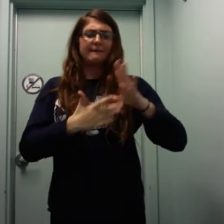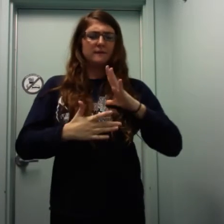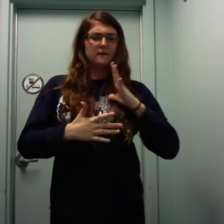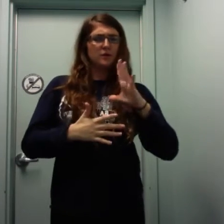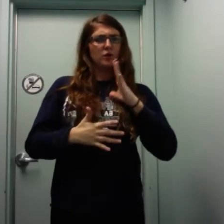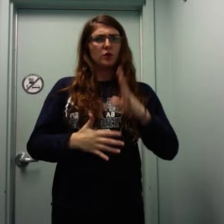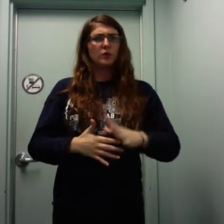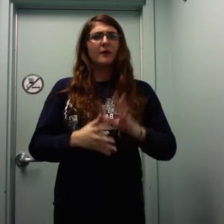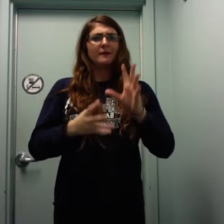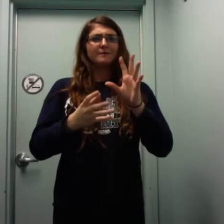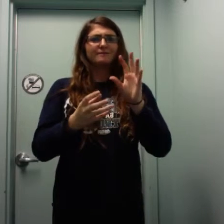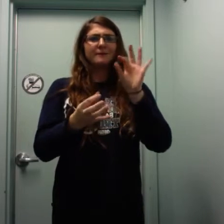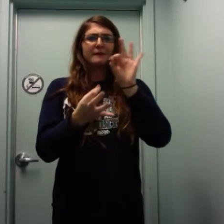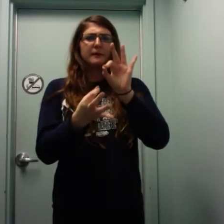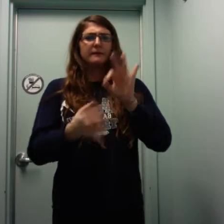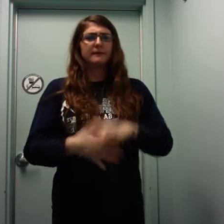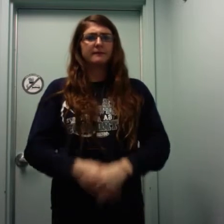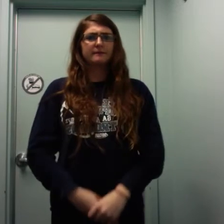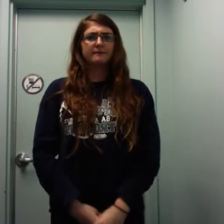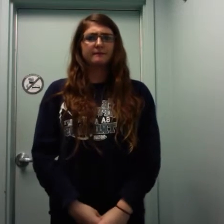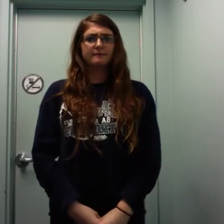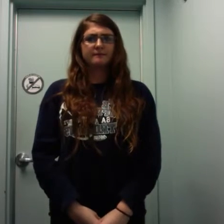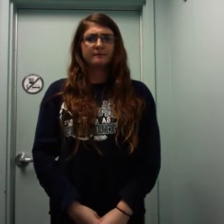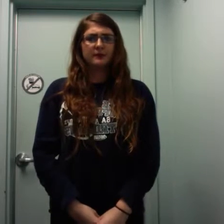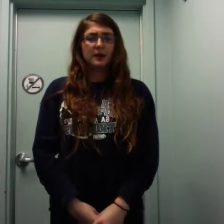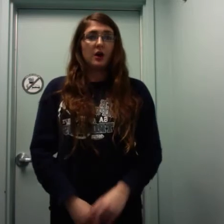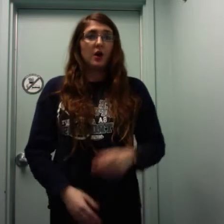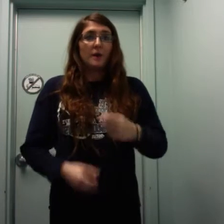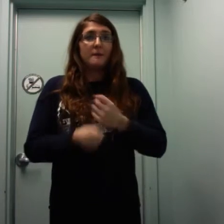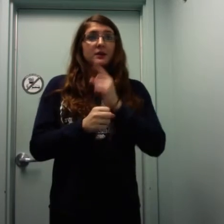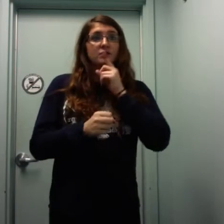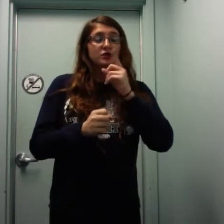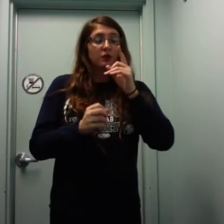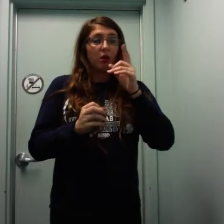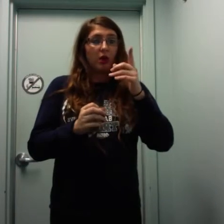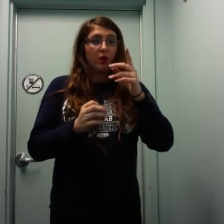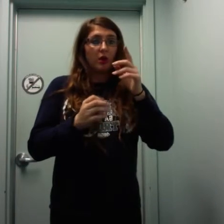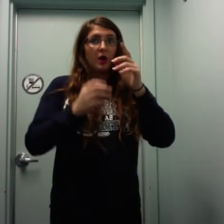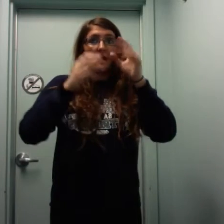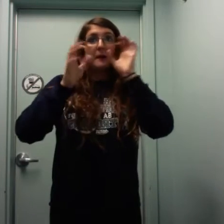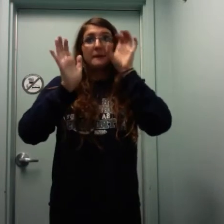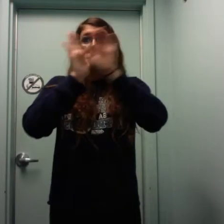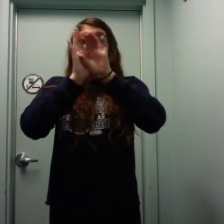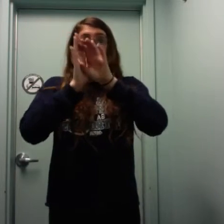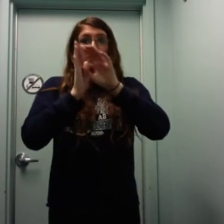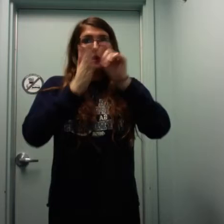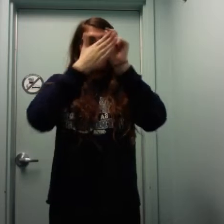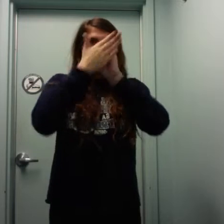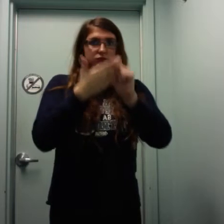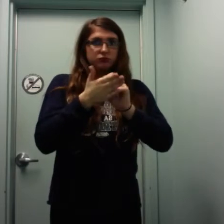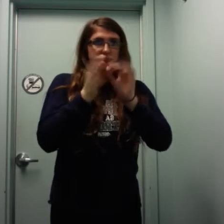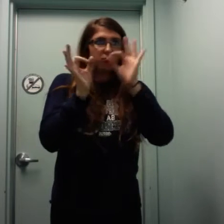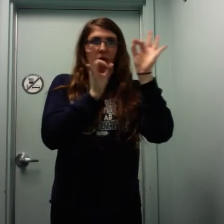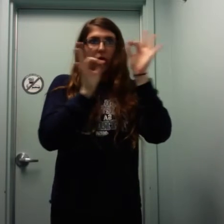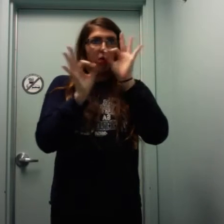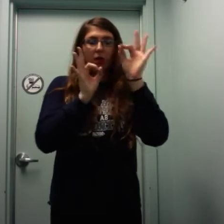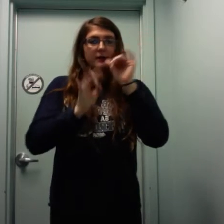After that is done, captions are written for underneath the pictures, and those are pasted onto the pages as well.